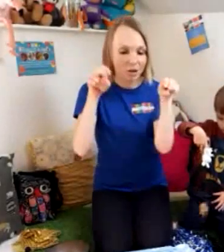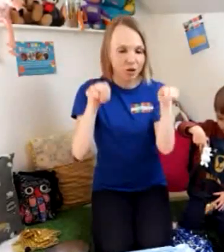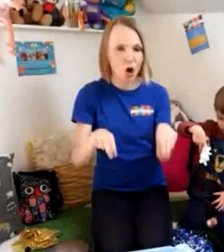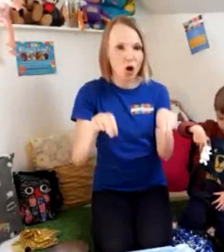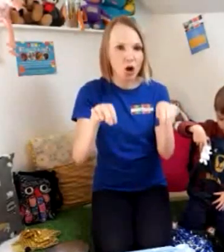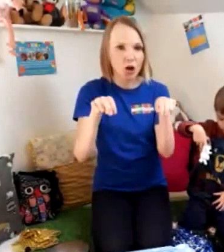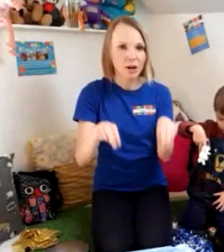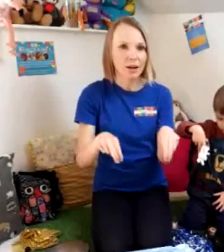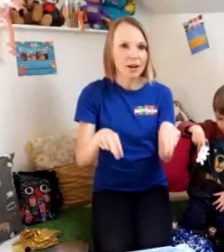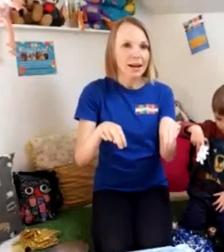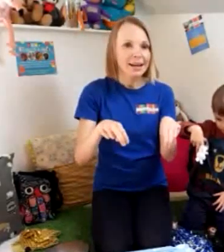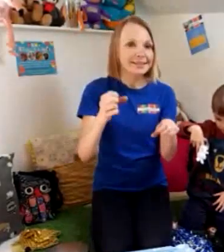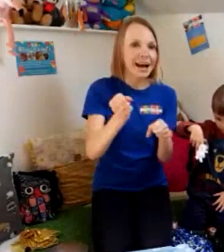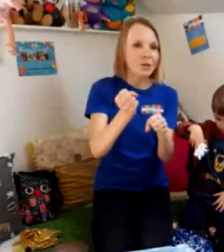dog.